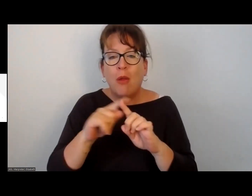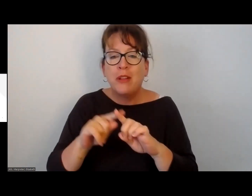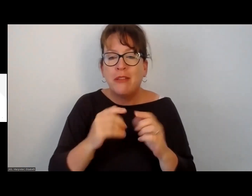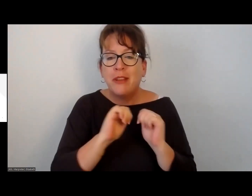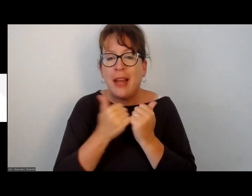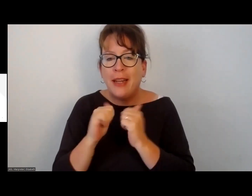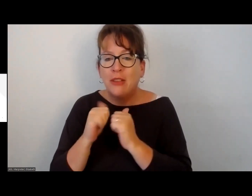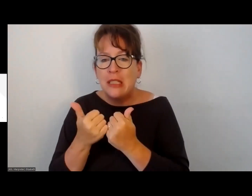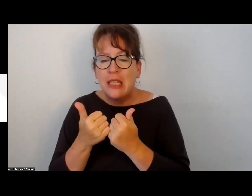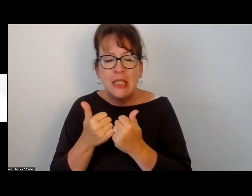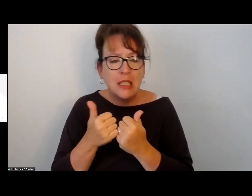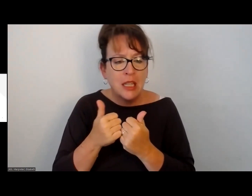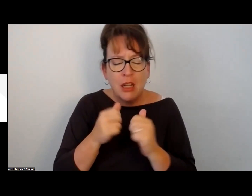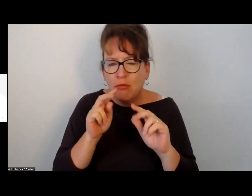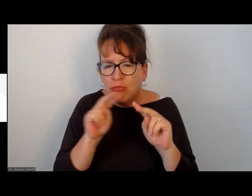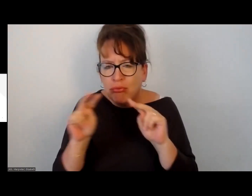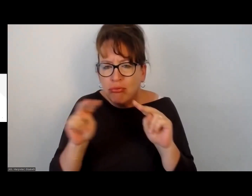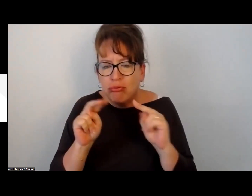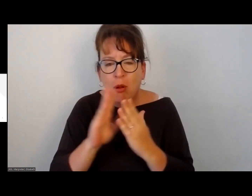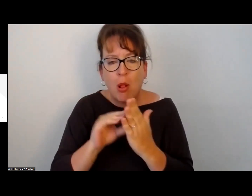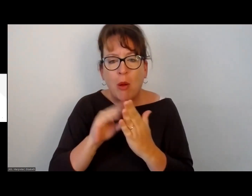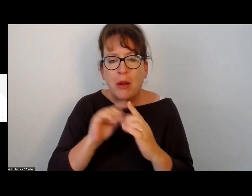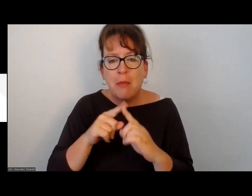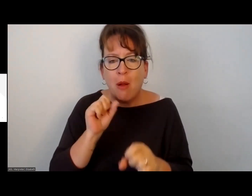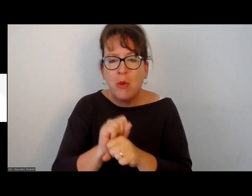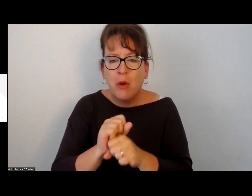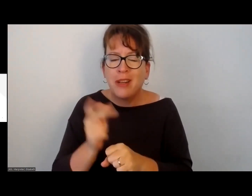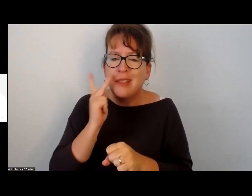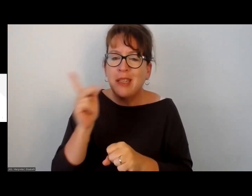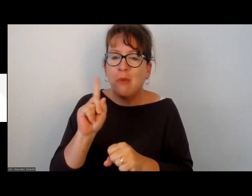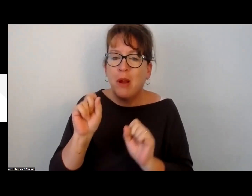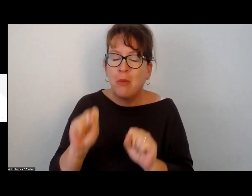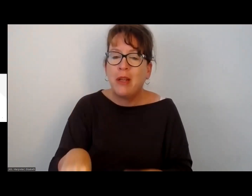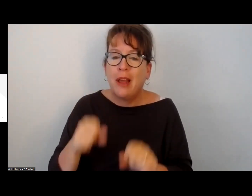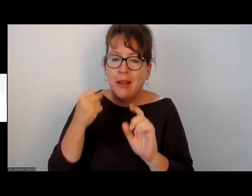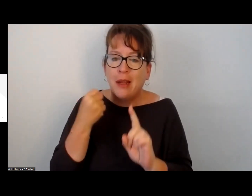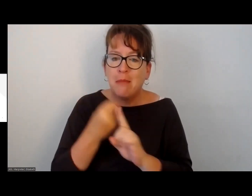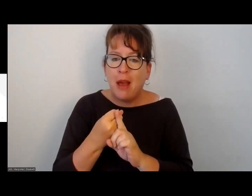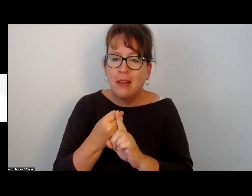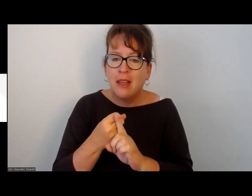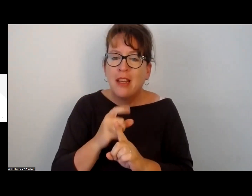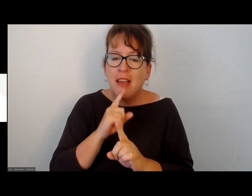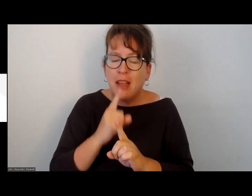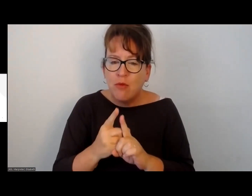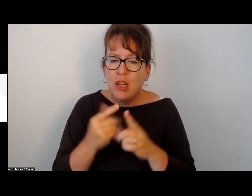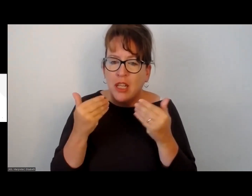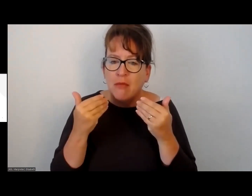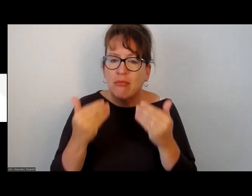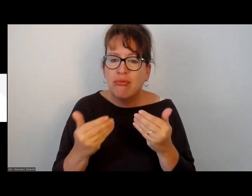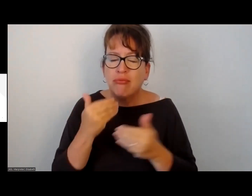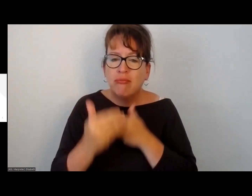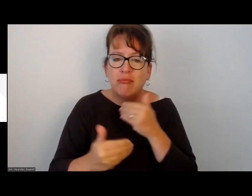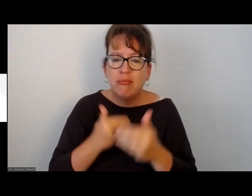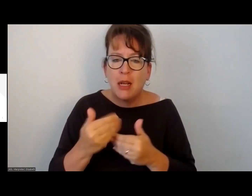in which we could have impact and really move the needle on environmental justice.